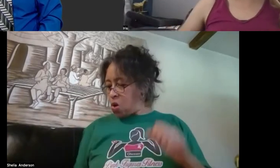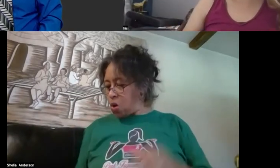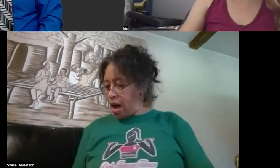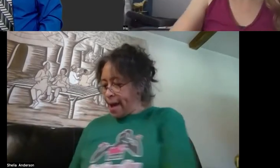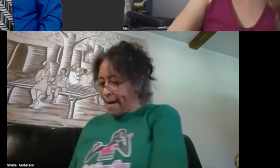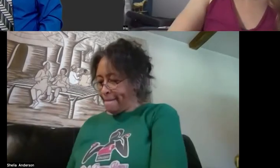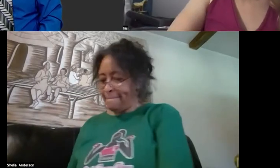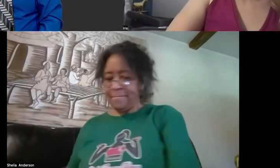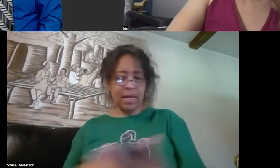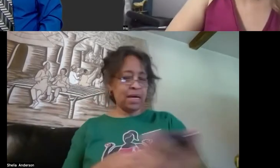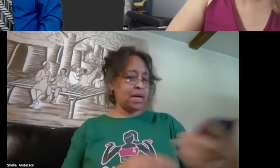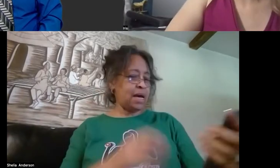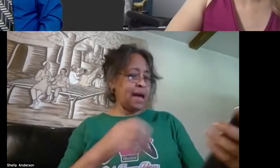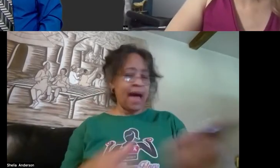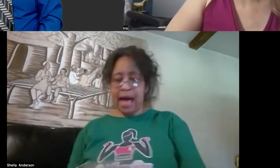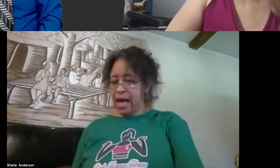So I'm